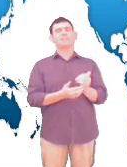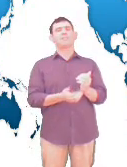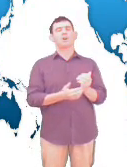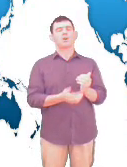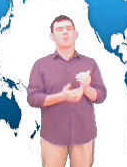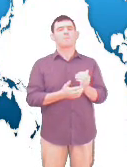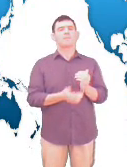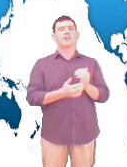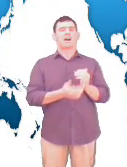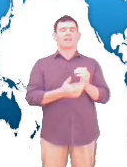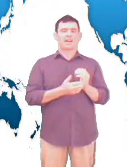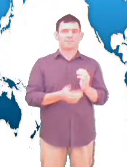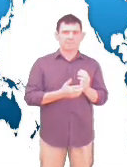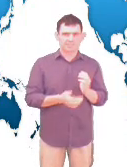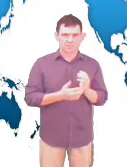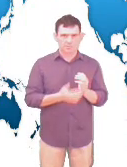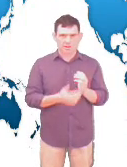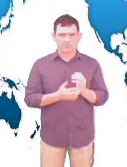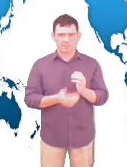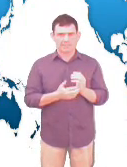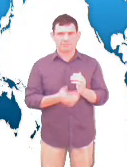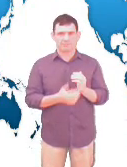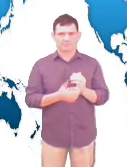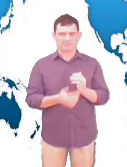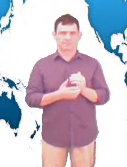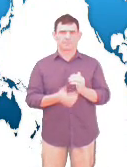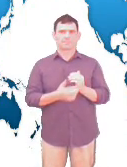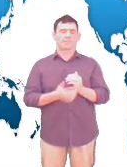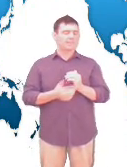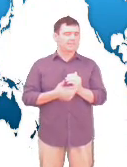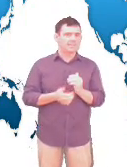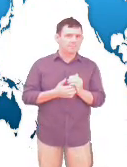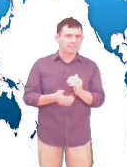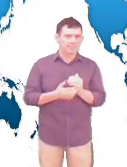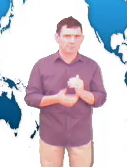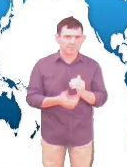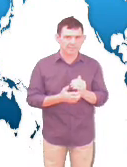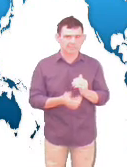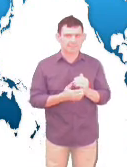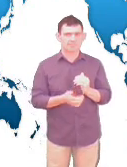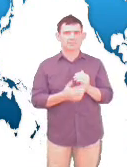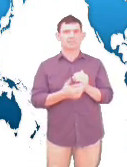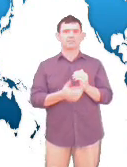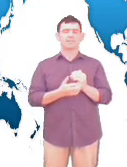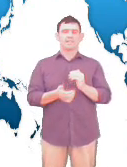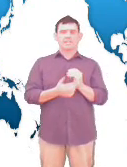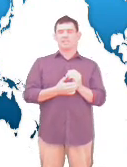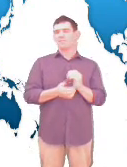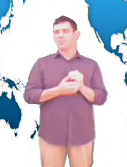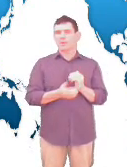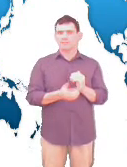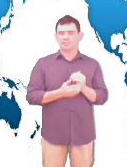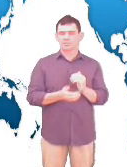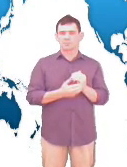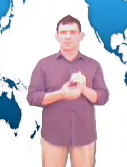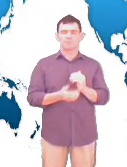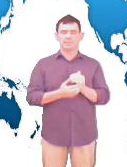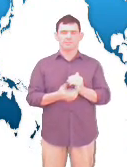even though I have this number of belief, I deeply and completely accept myself. Even though I have this number of belief,